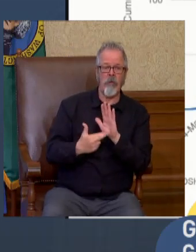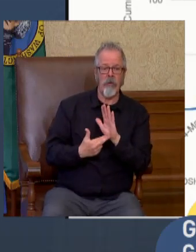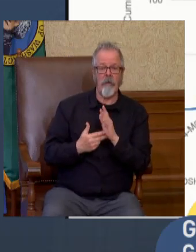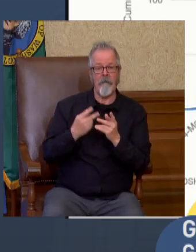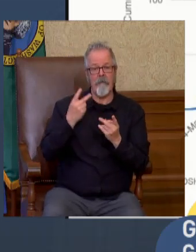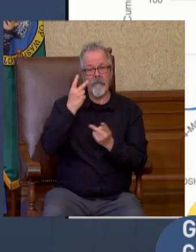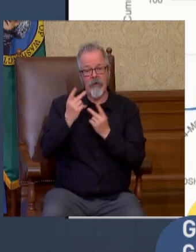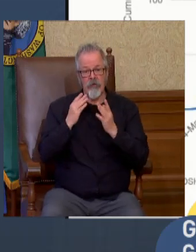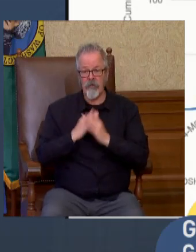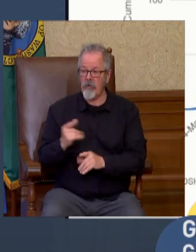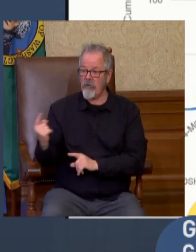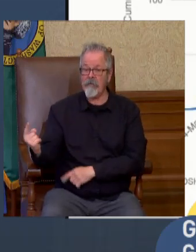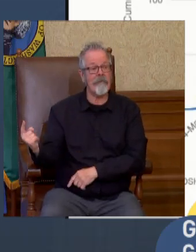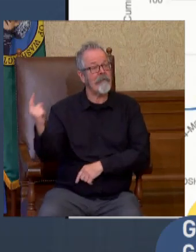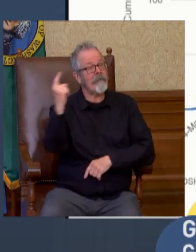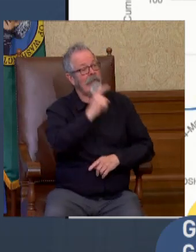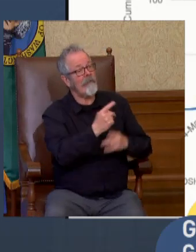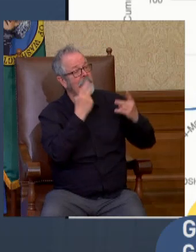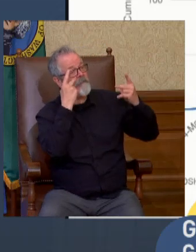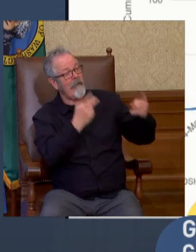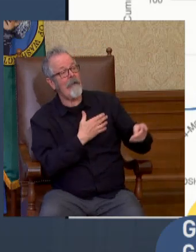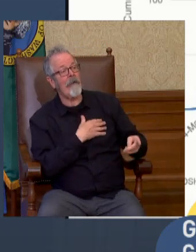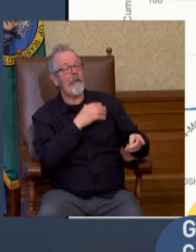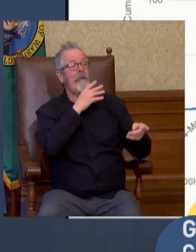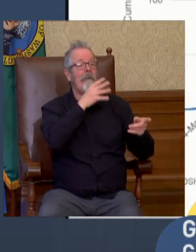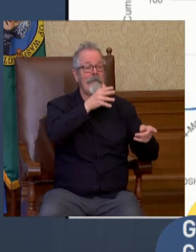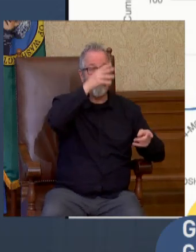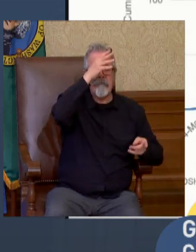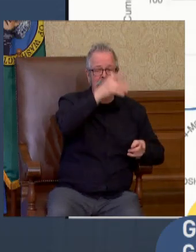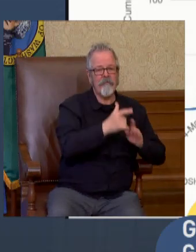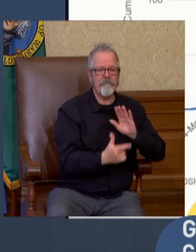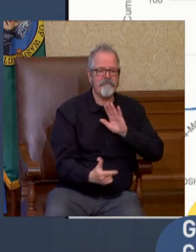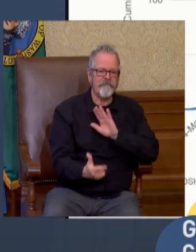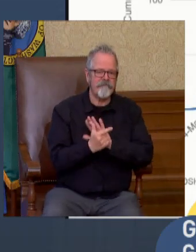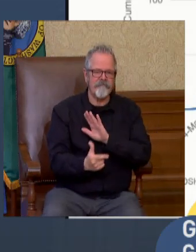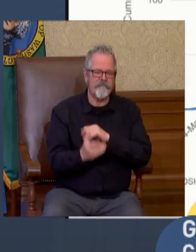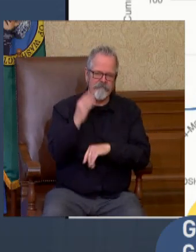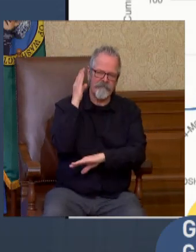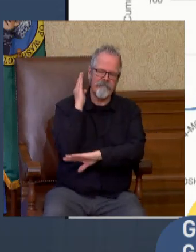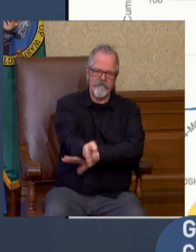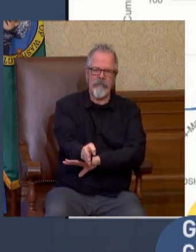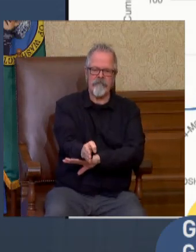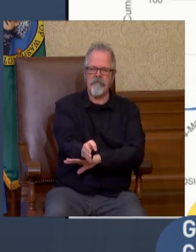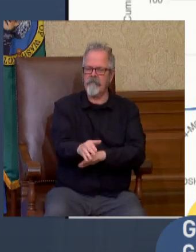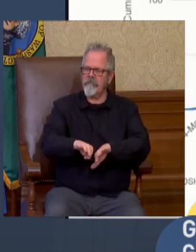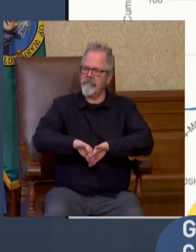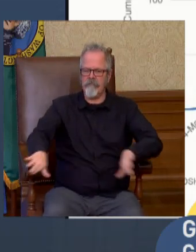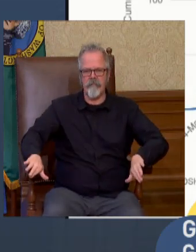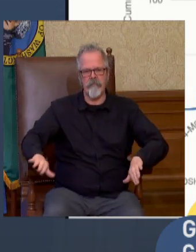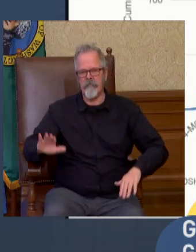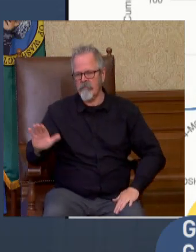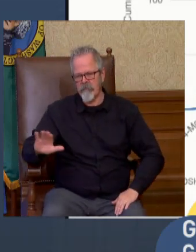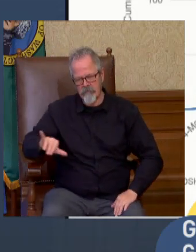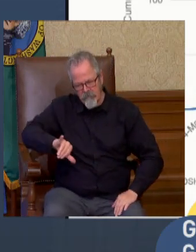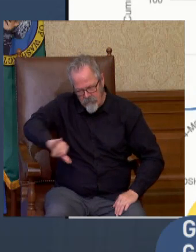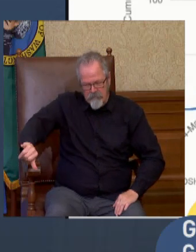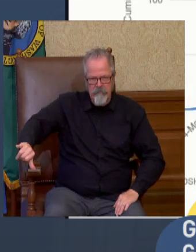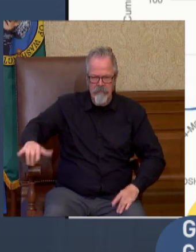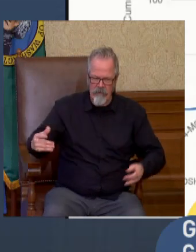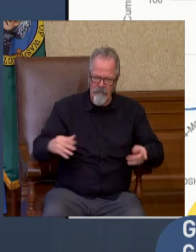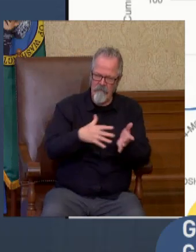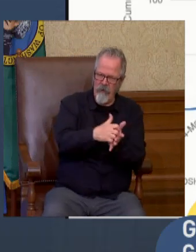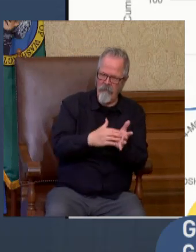viruses into these facilities. You'll see that this is a significant number. Today, it's about 225 of our facilities